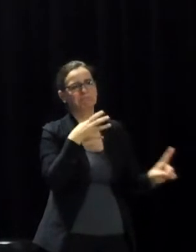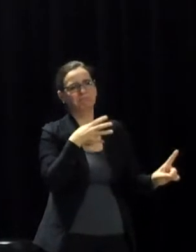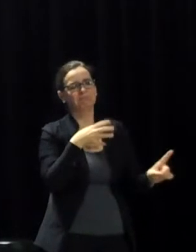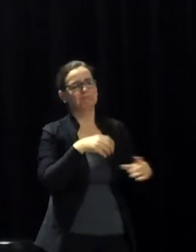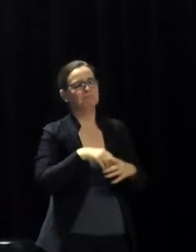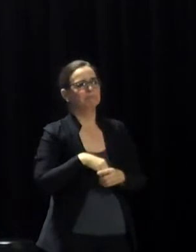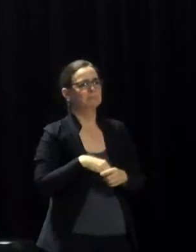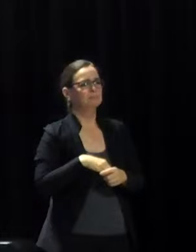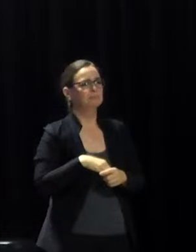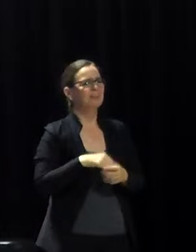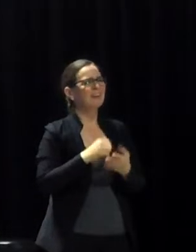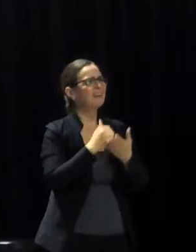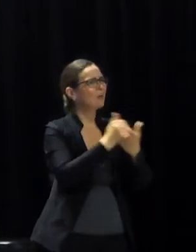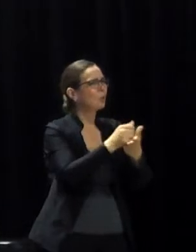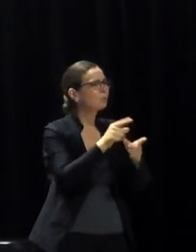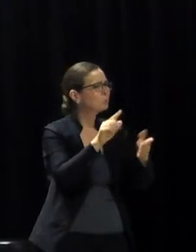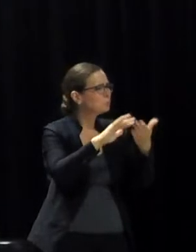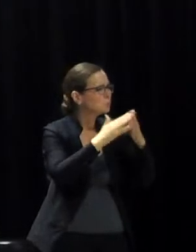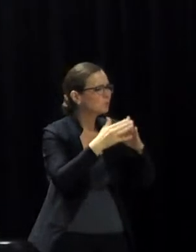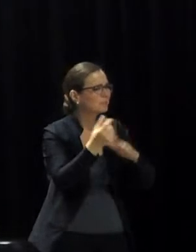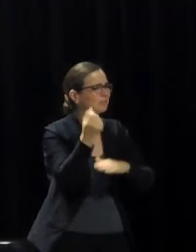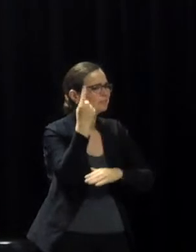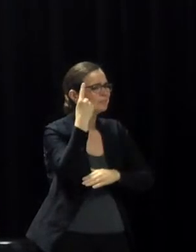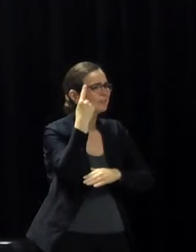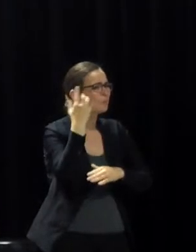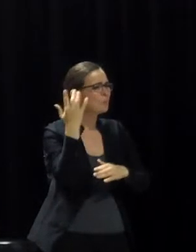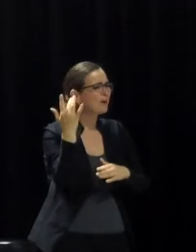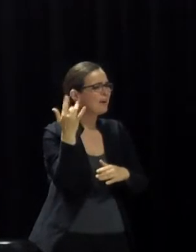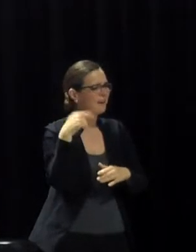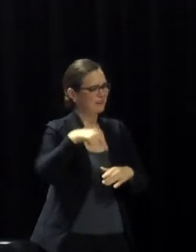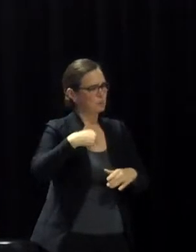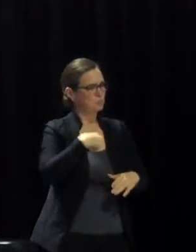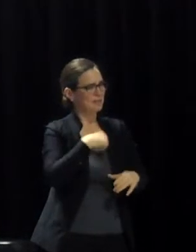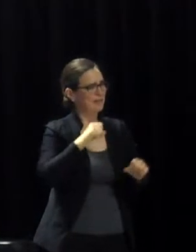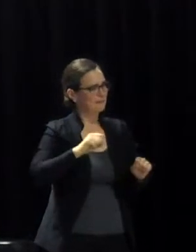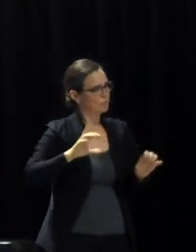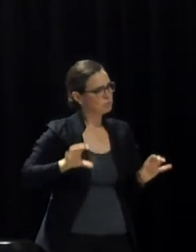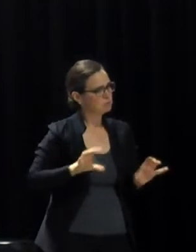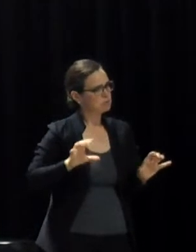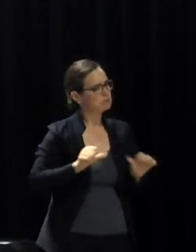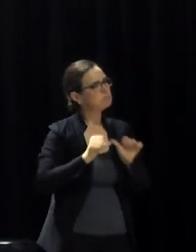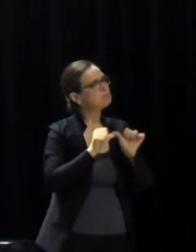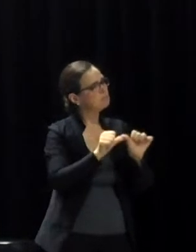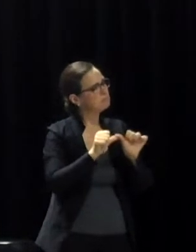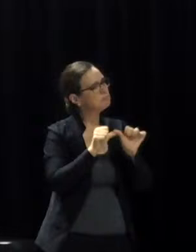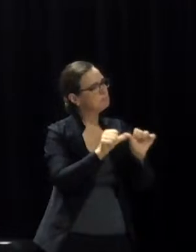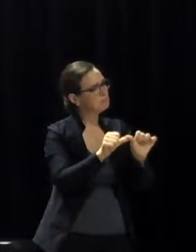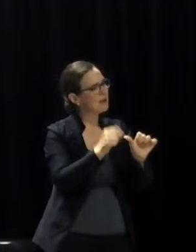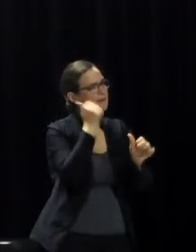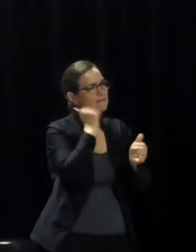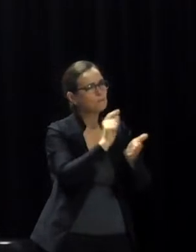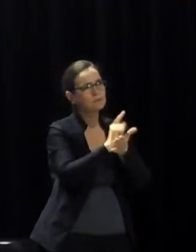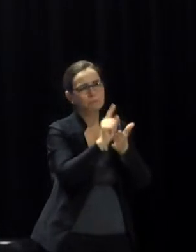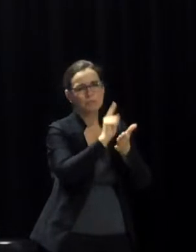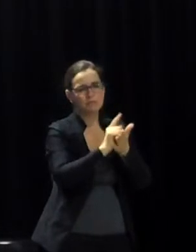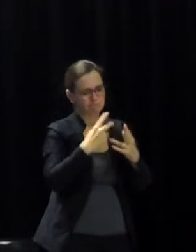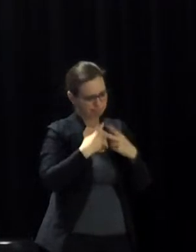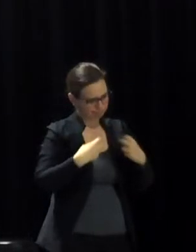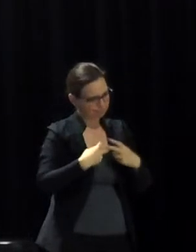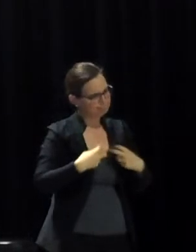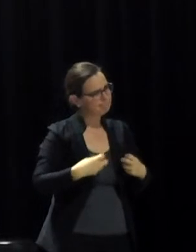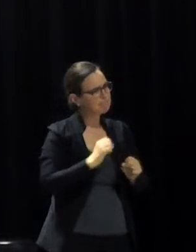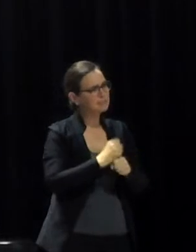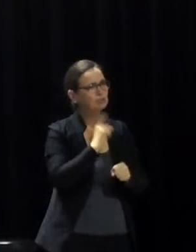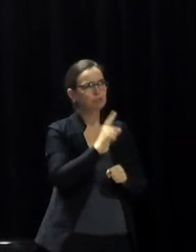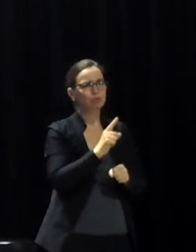on quarantines, on contact tracing to do this. And that puts stress on the infrastructure. And